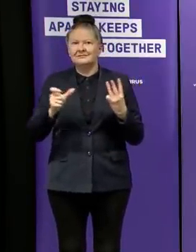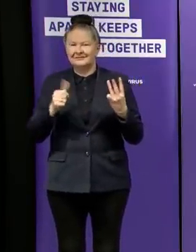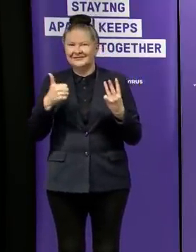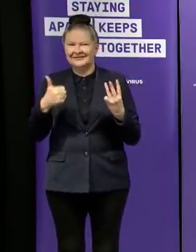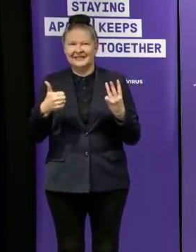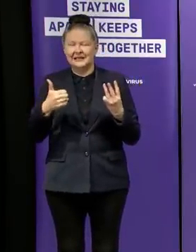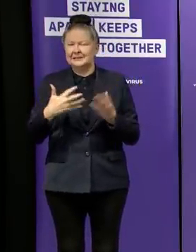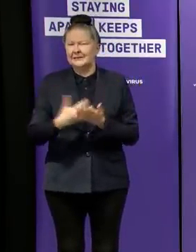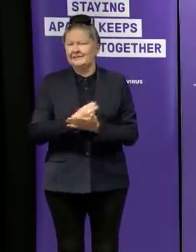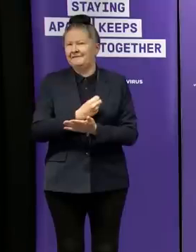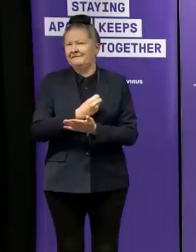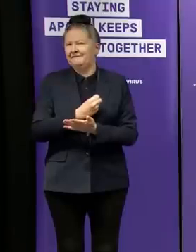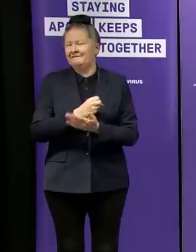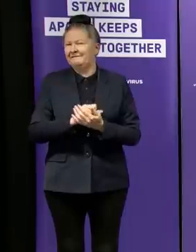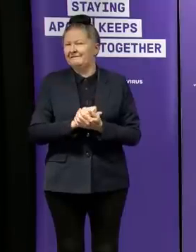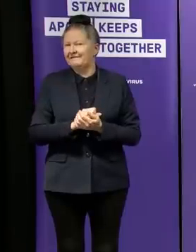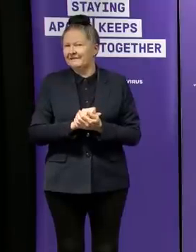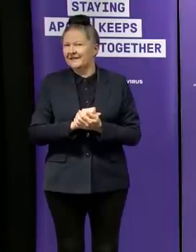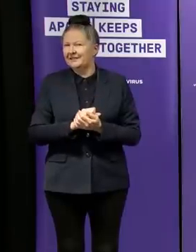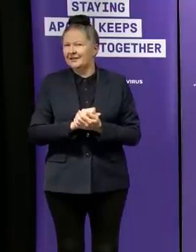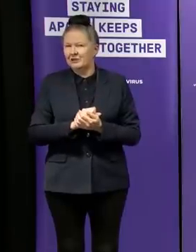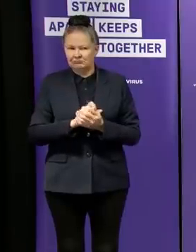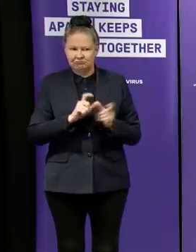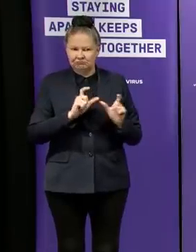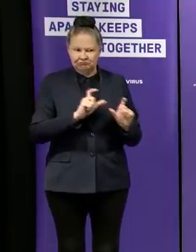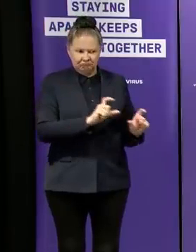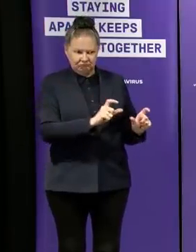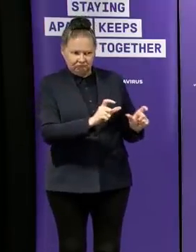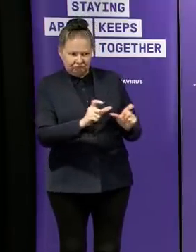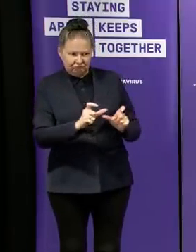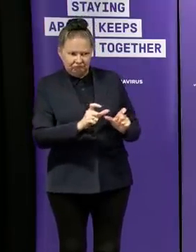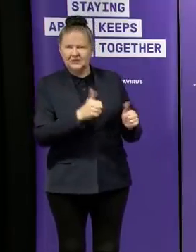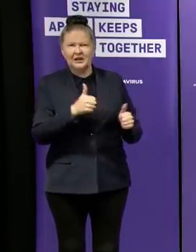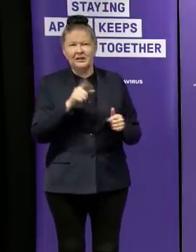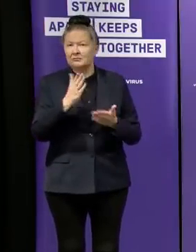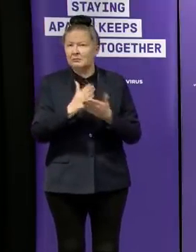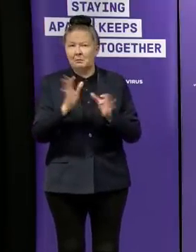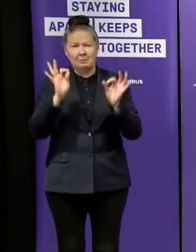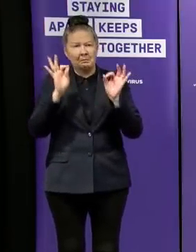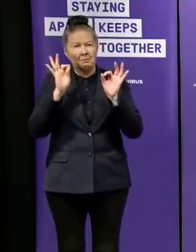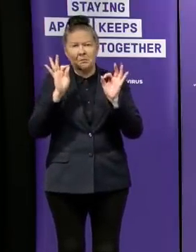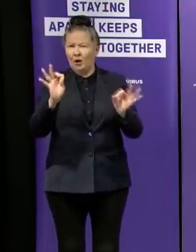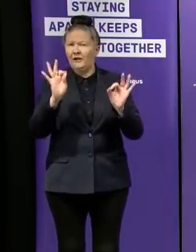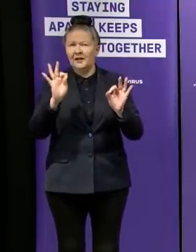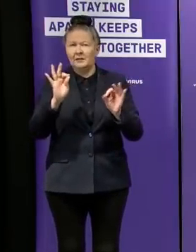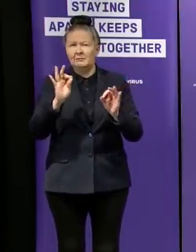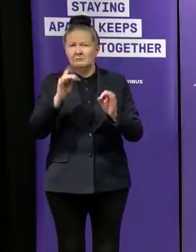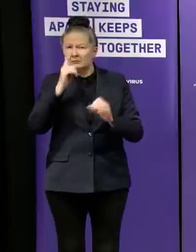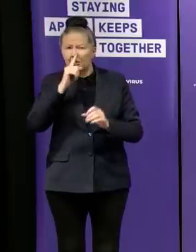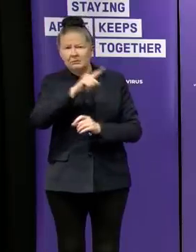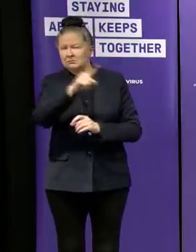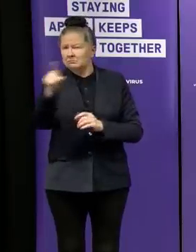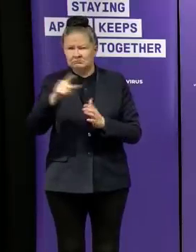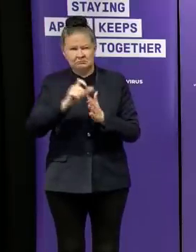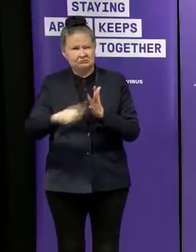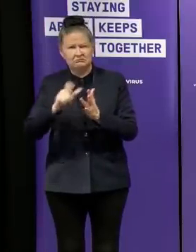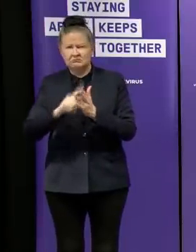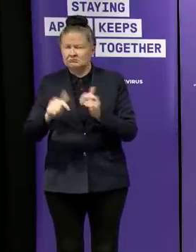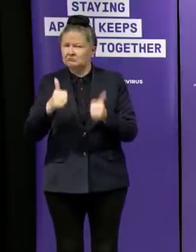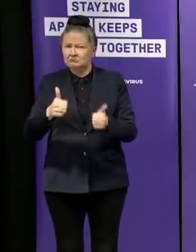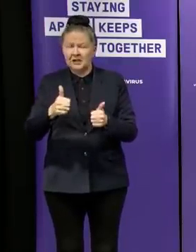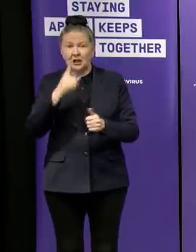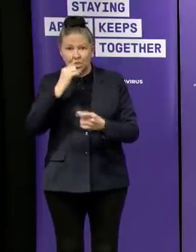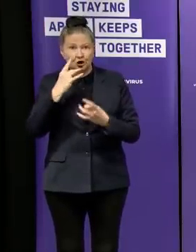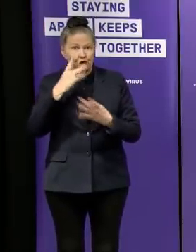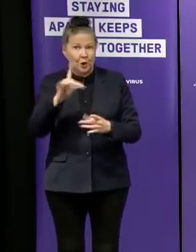around any of those close contacts. That is an ideal response, and really it's a model for how it might occur for individual cases in